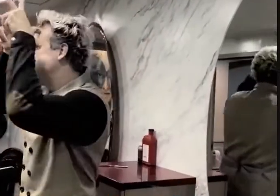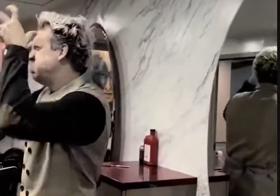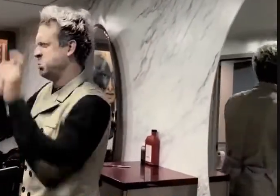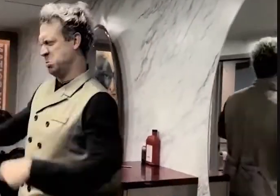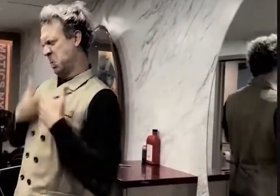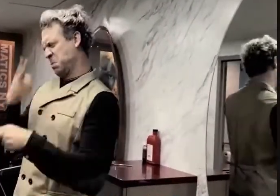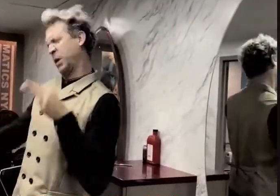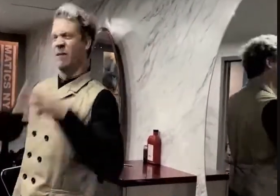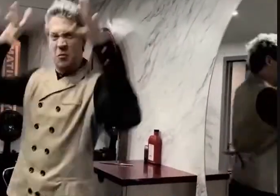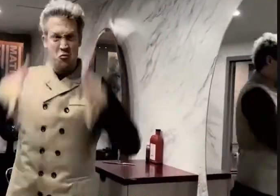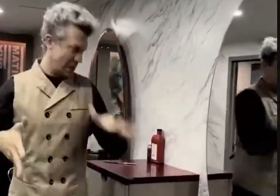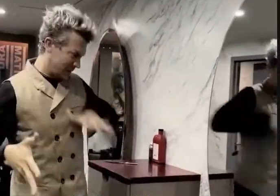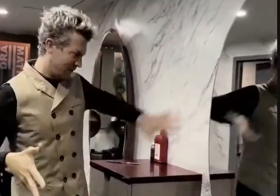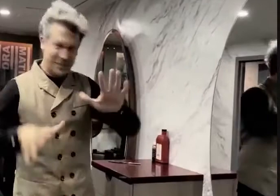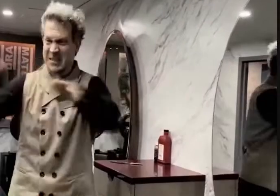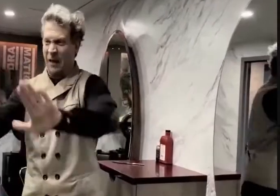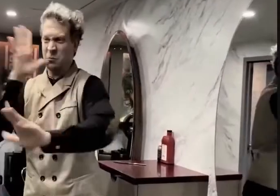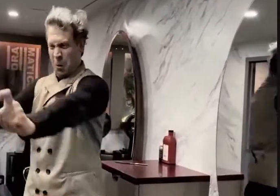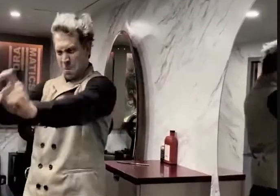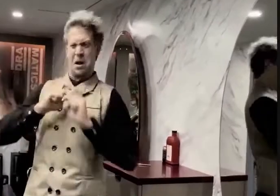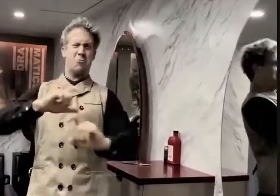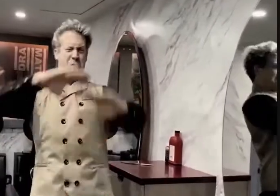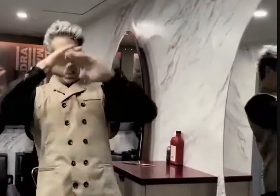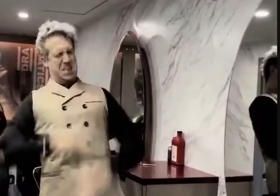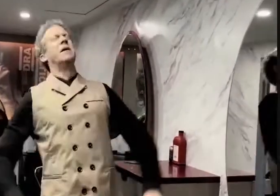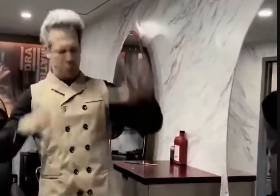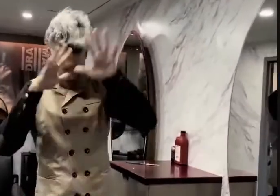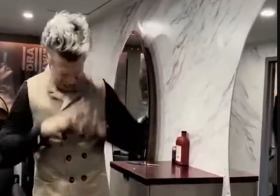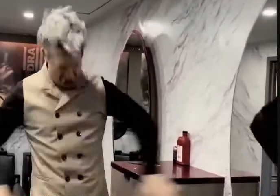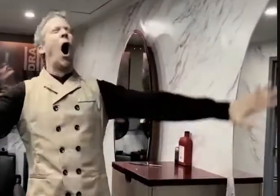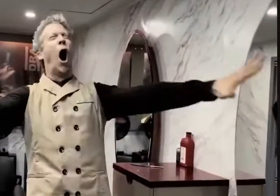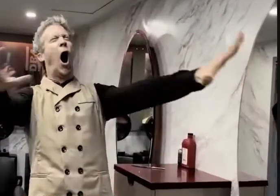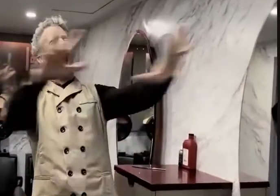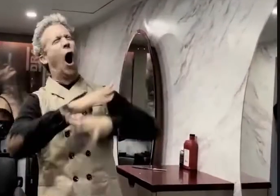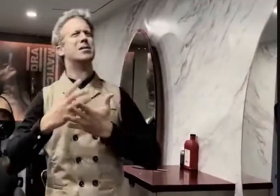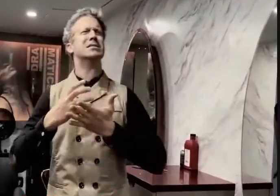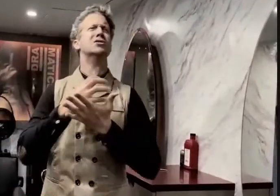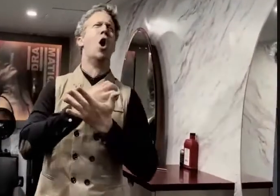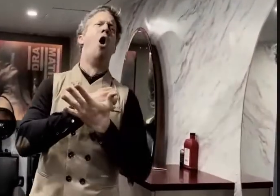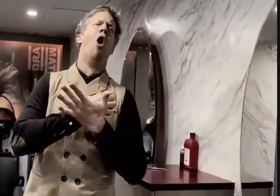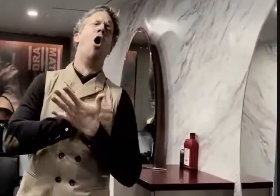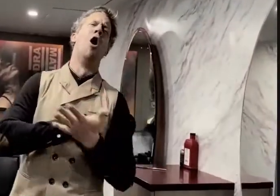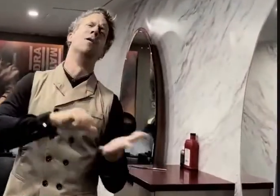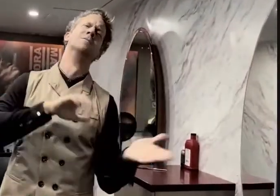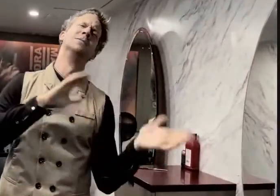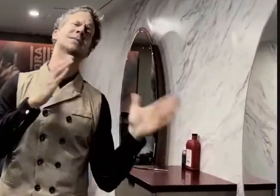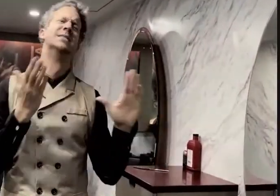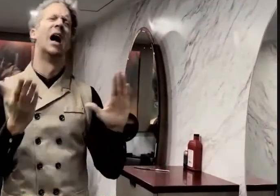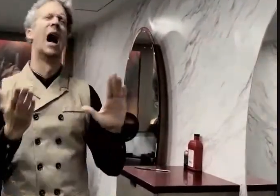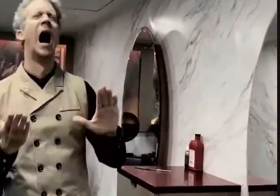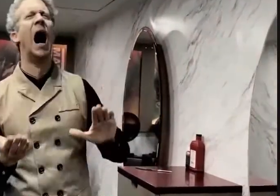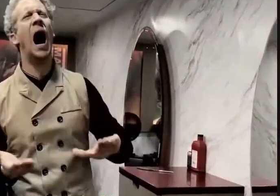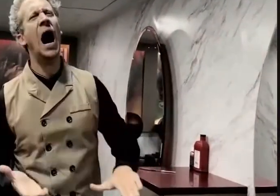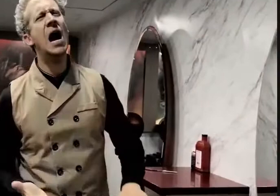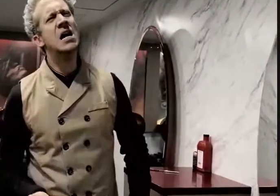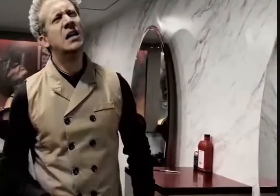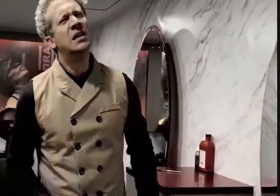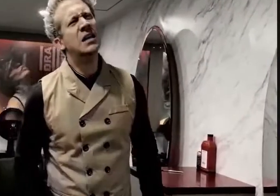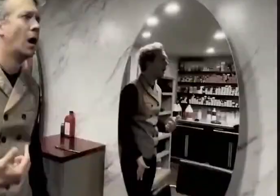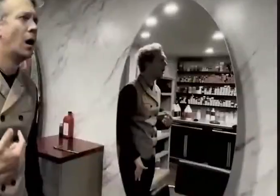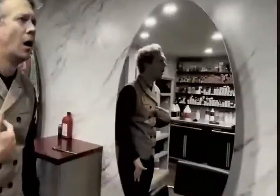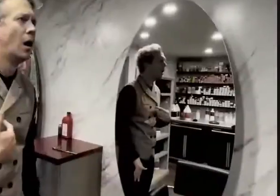of the wicked should be made brief for the rest of us. Death will be a relief. We all deserve to die.